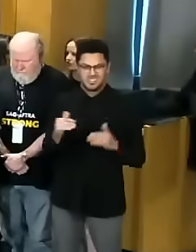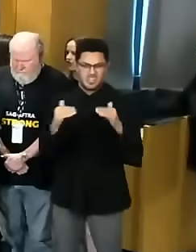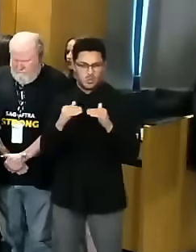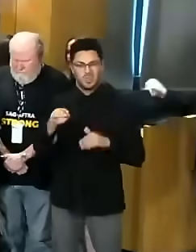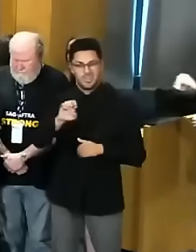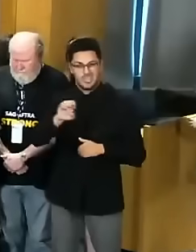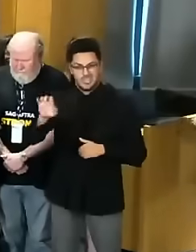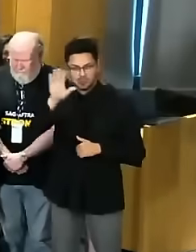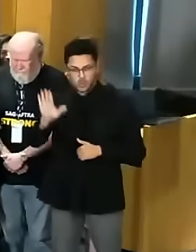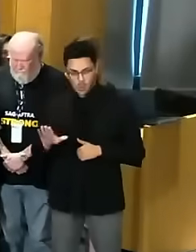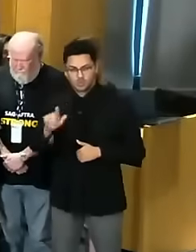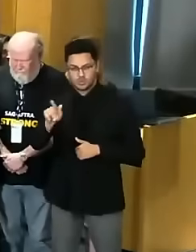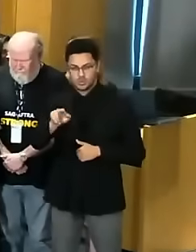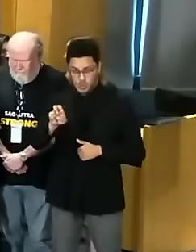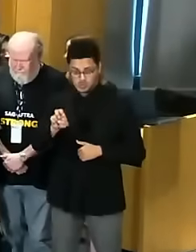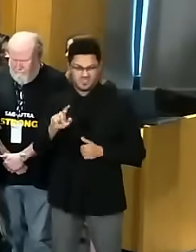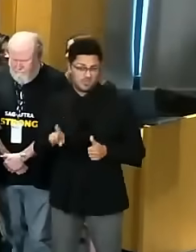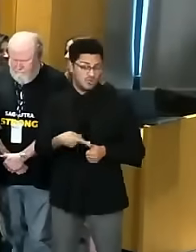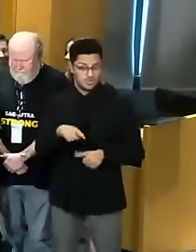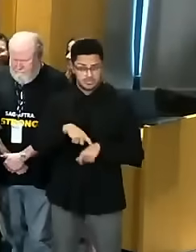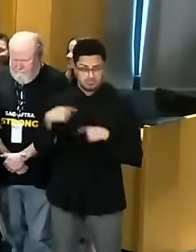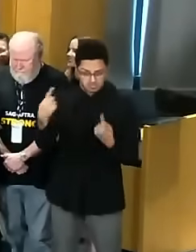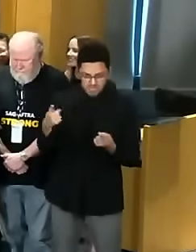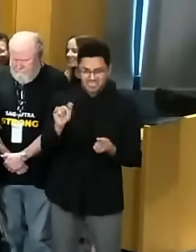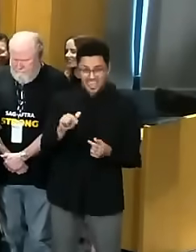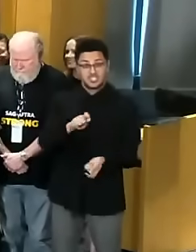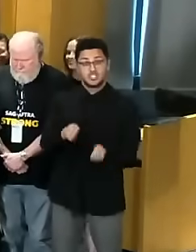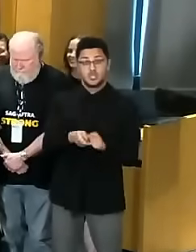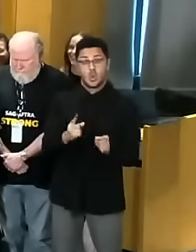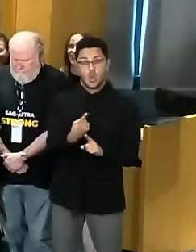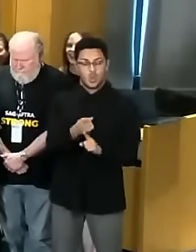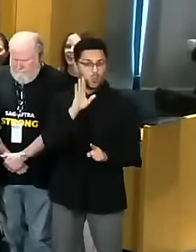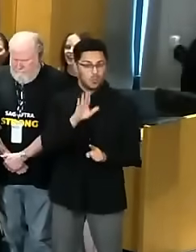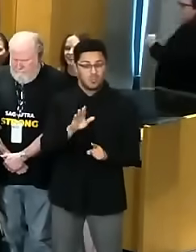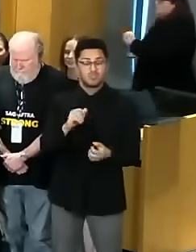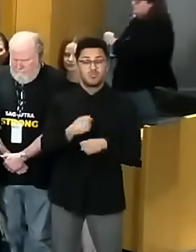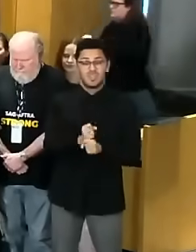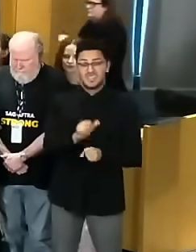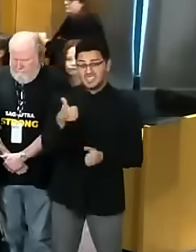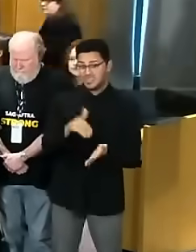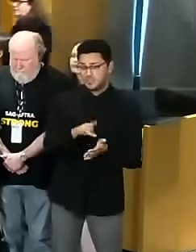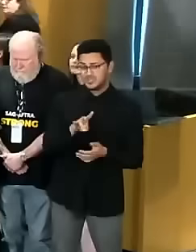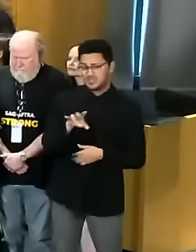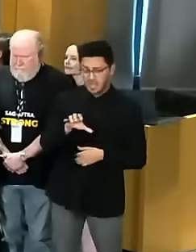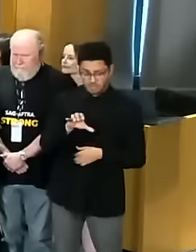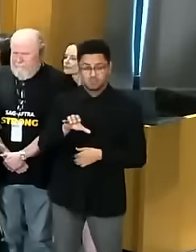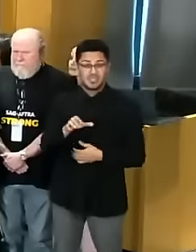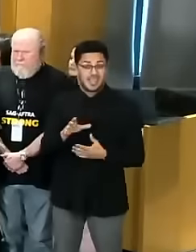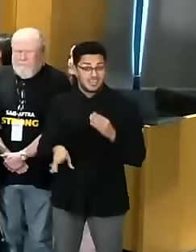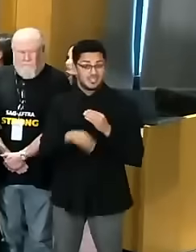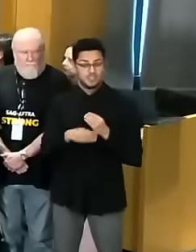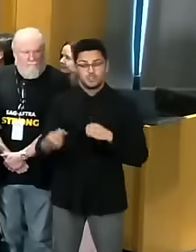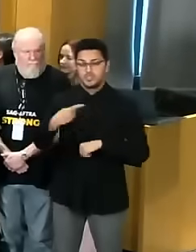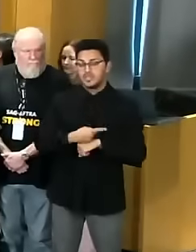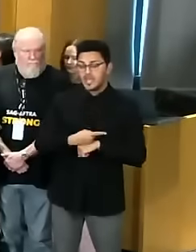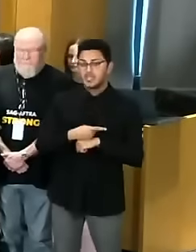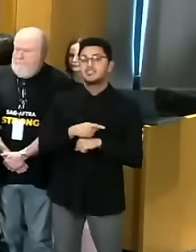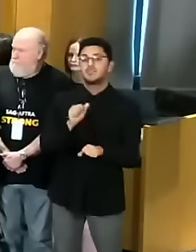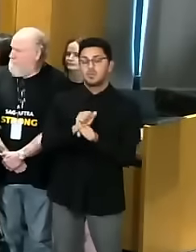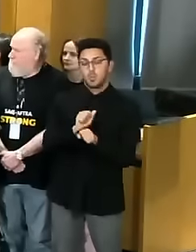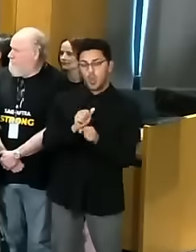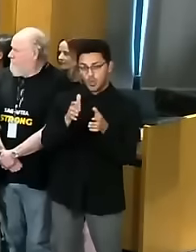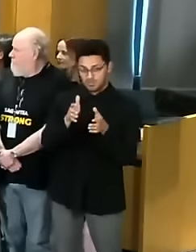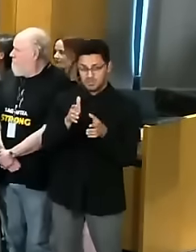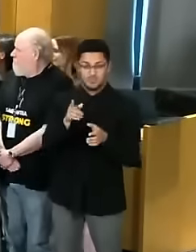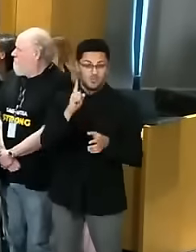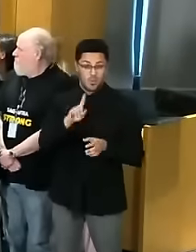is a first. That change alone is projected to create 10,700 days, additional days of covered employment for